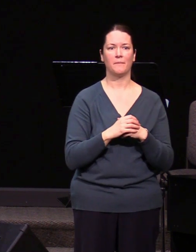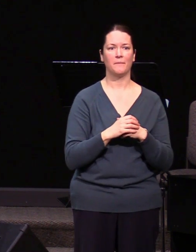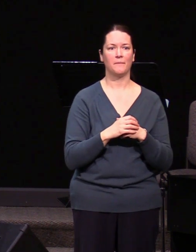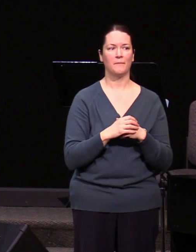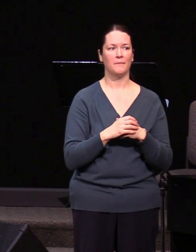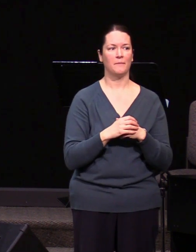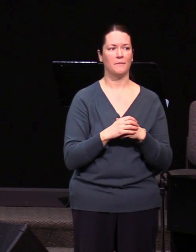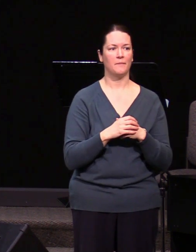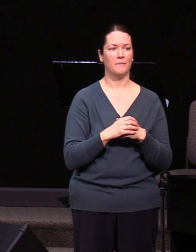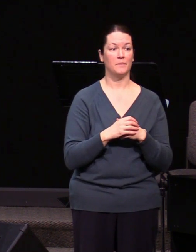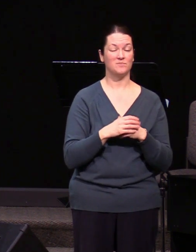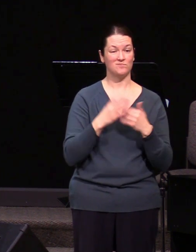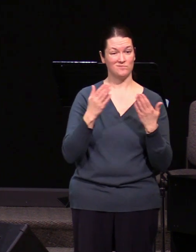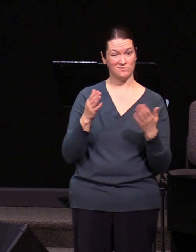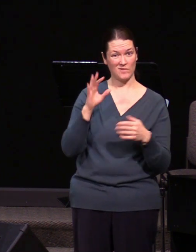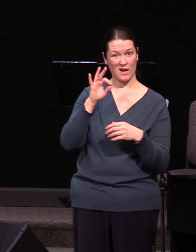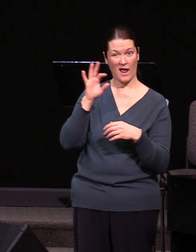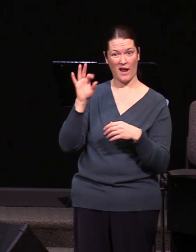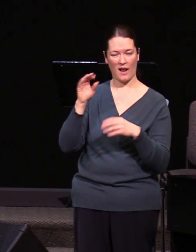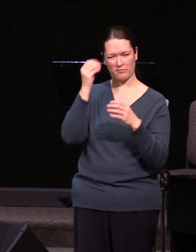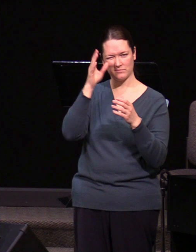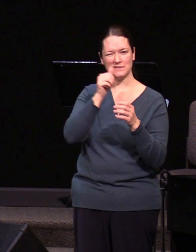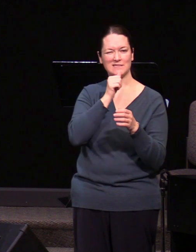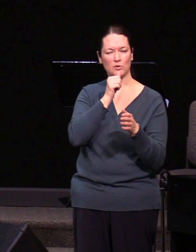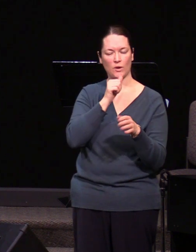You know, 99%, I'm going to tell you a secret,